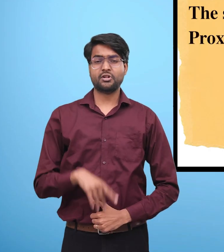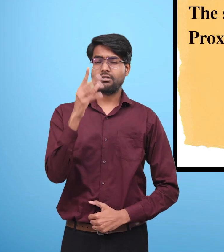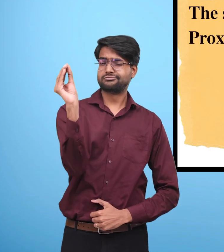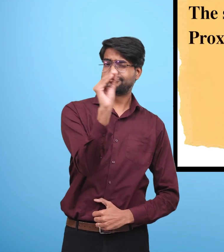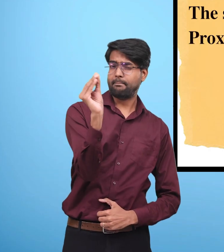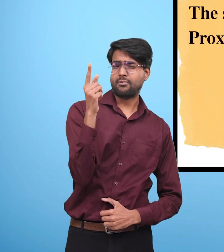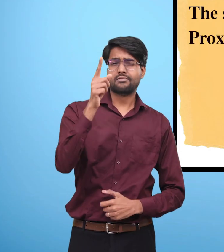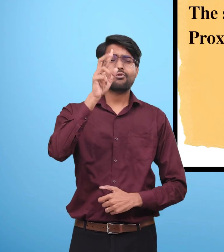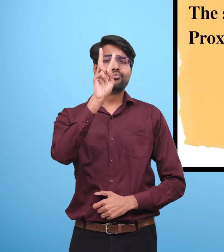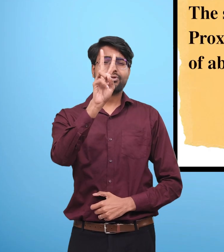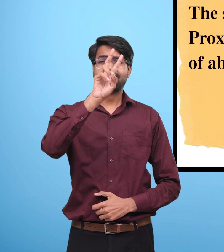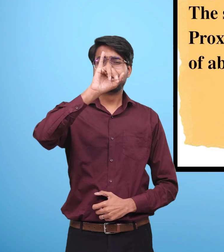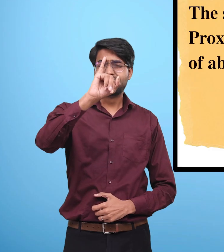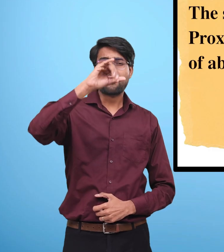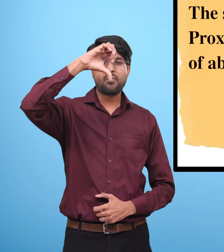which lies at a distance of about